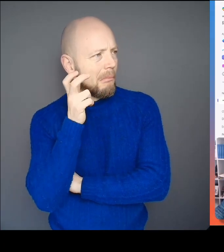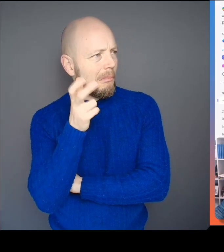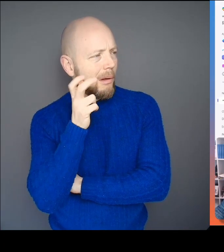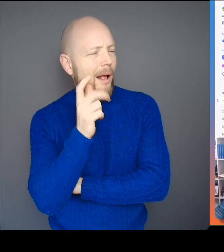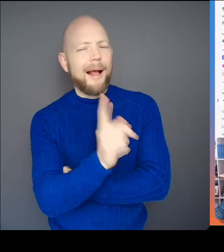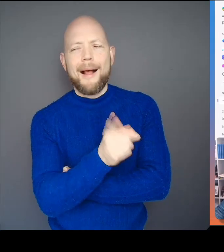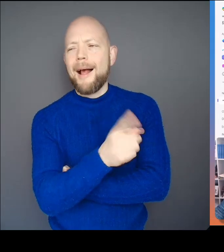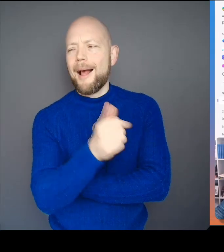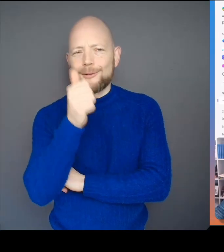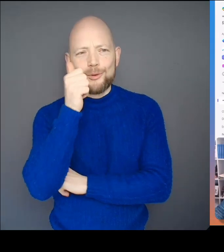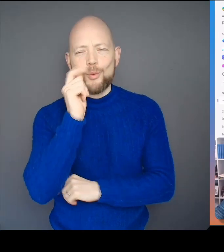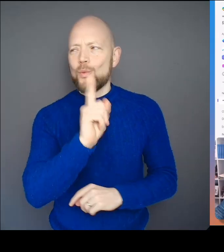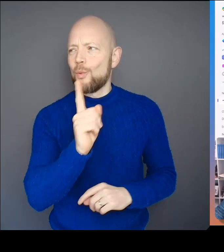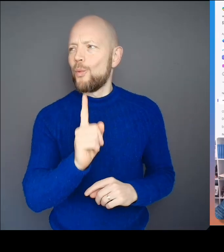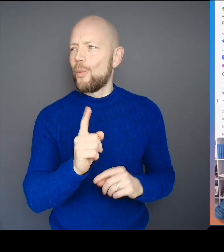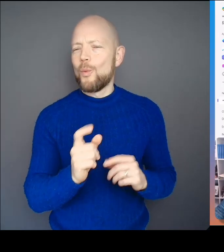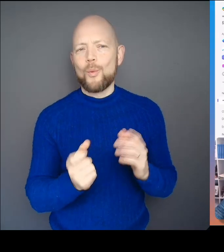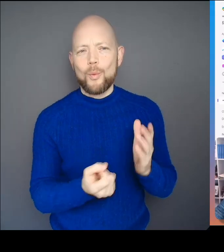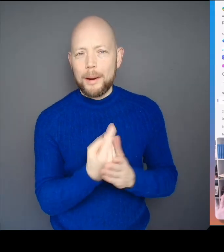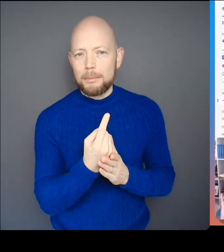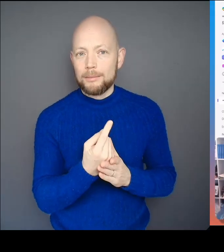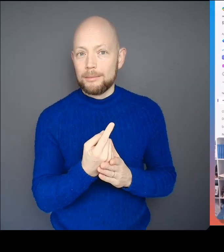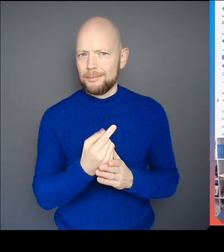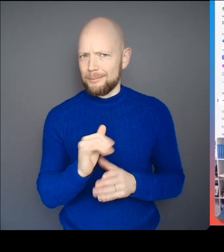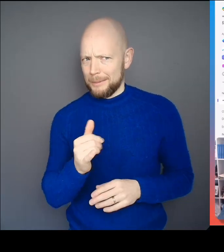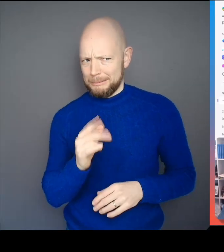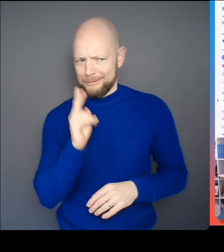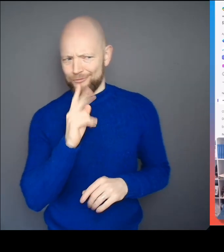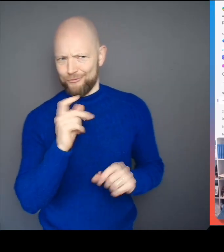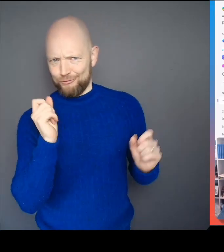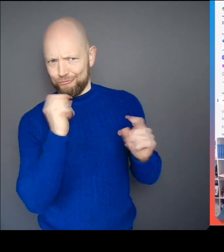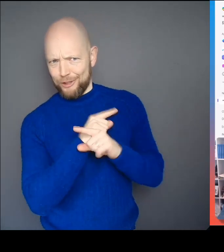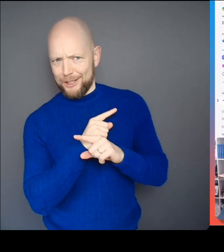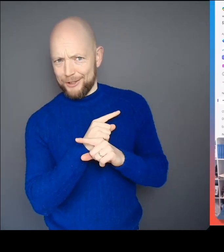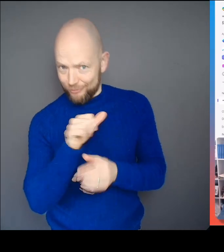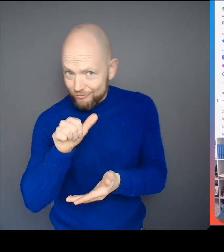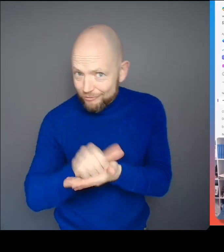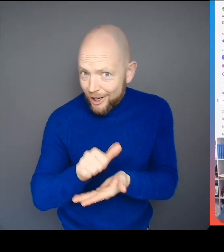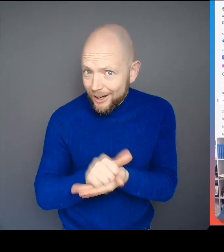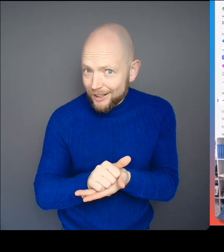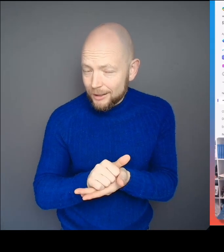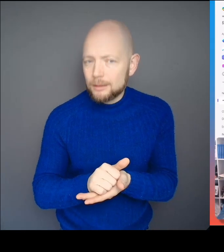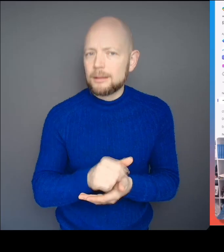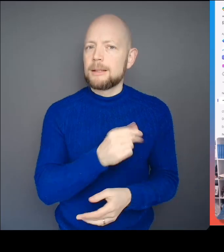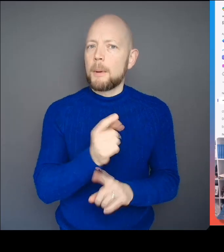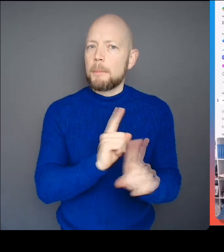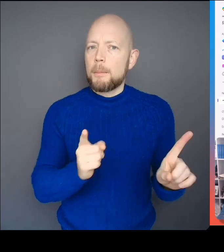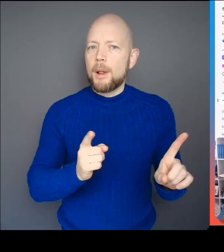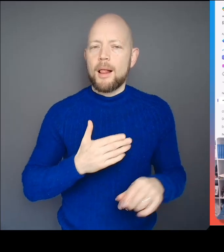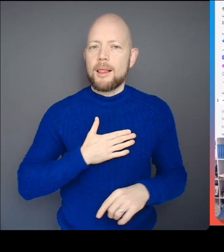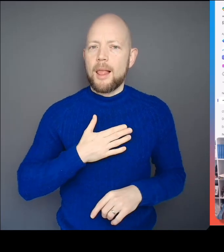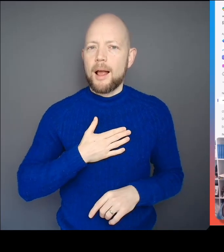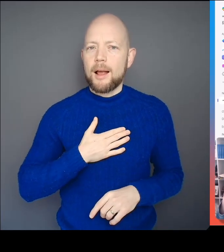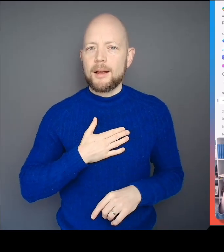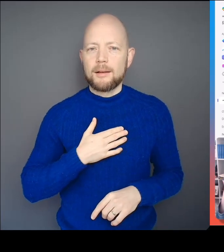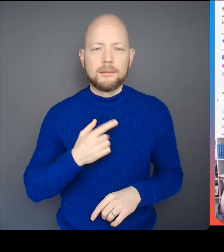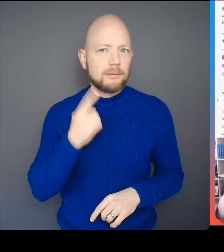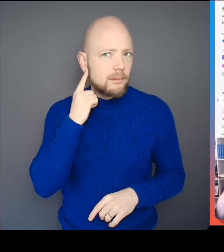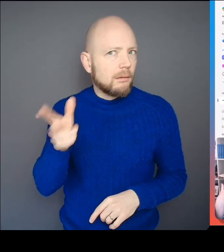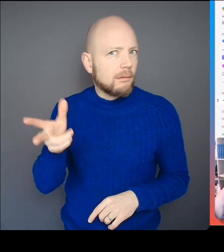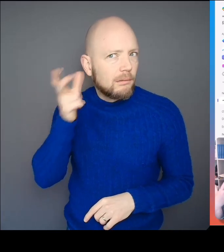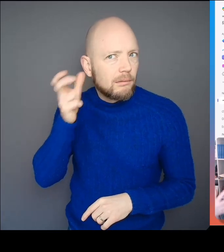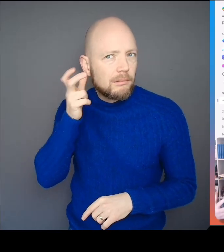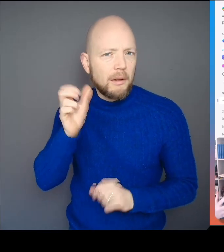with getting across it quite quickly. Now, this does at first seem like a little bit of a novelty, but especially for people who are perhaps